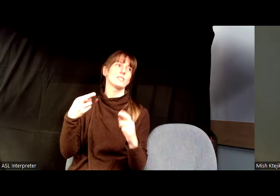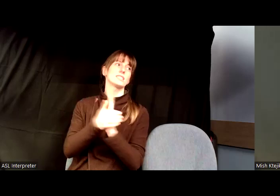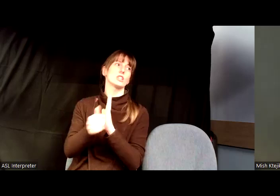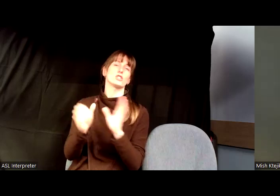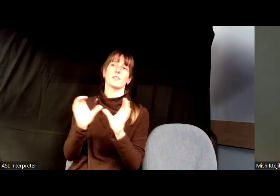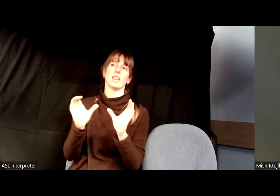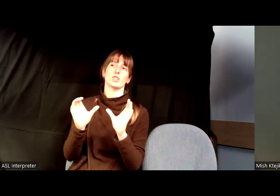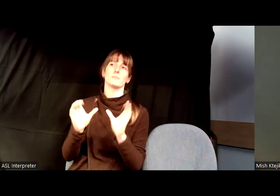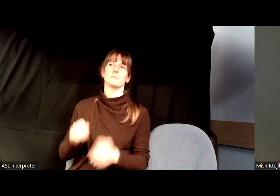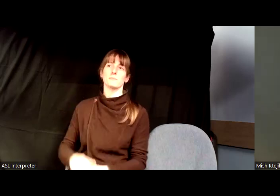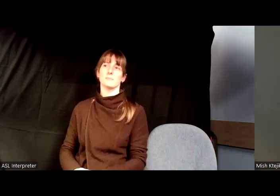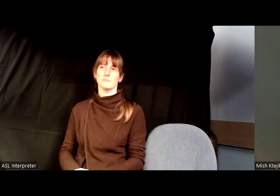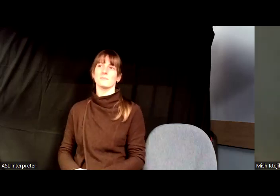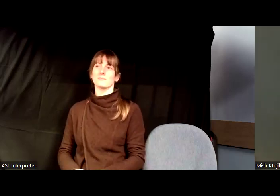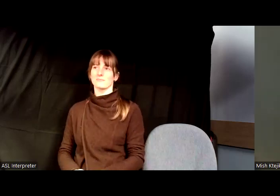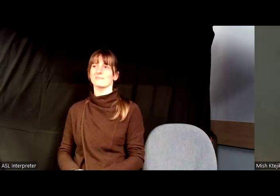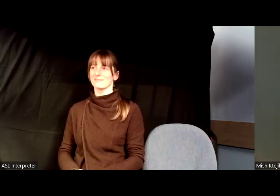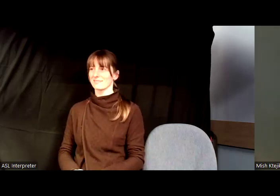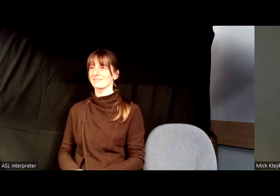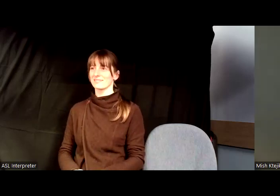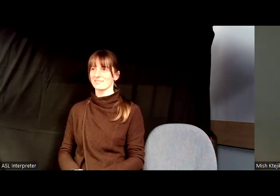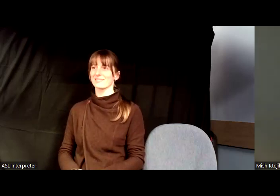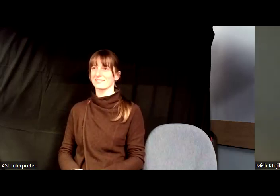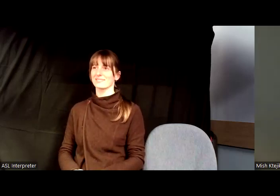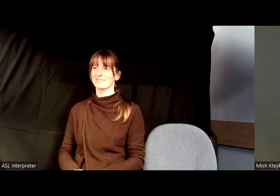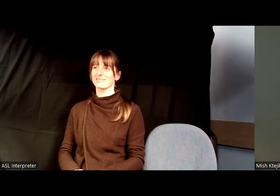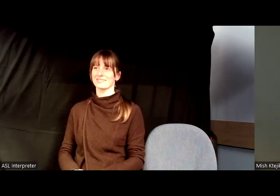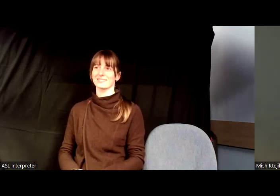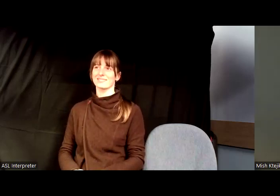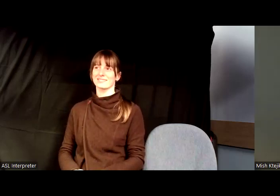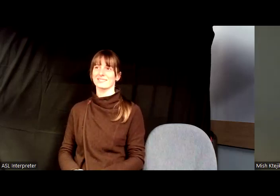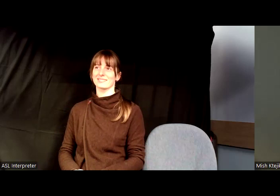Oh, the reverse skills. Reverse skills certificate.